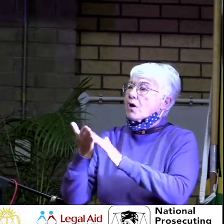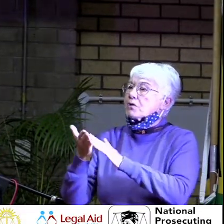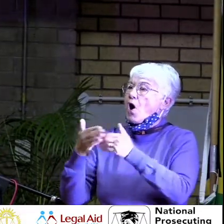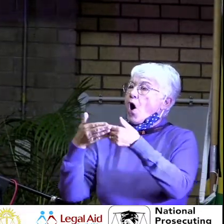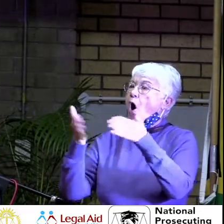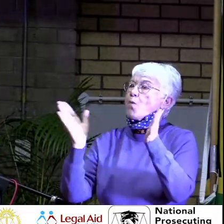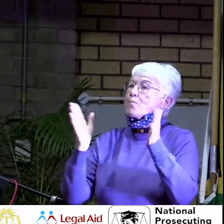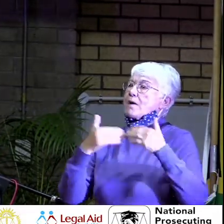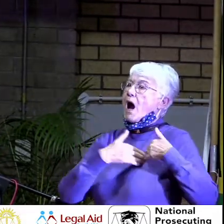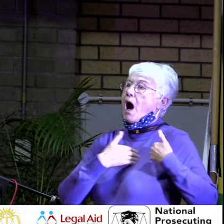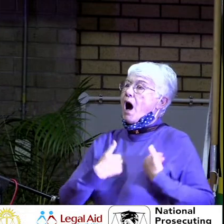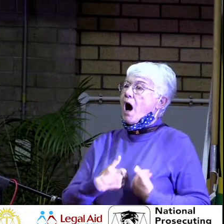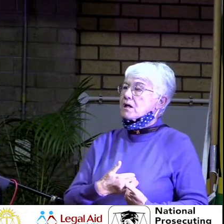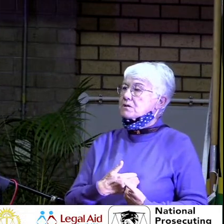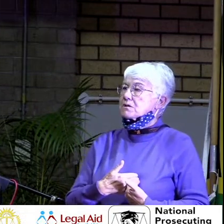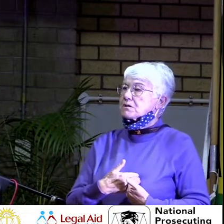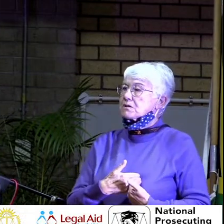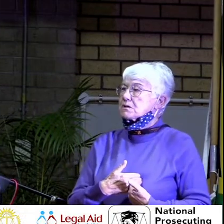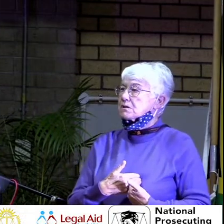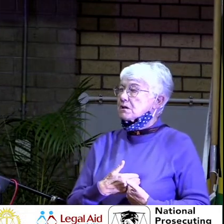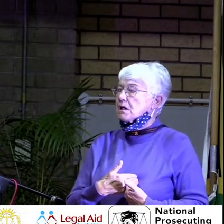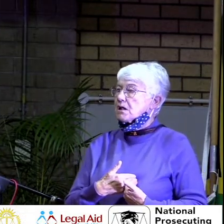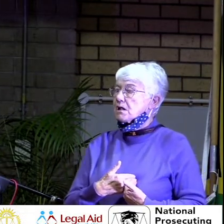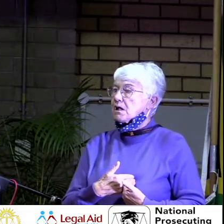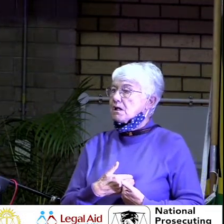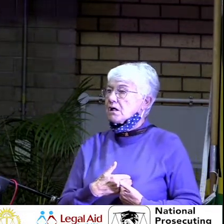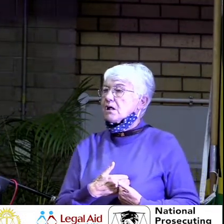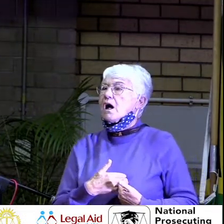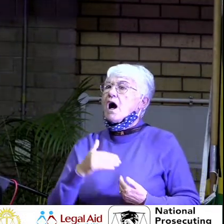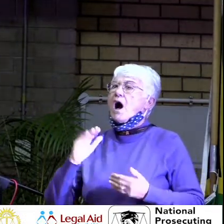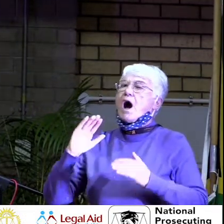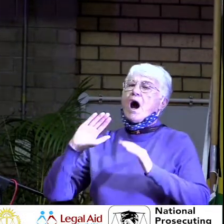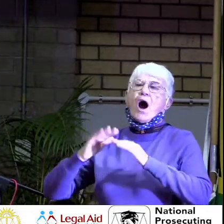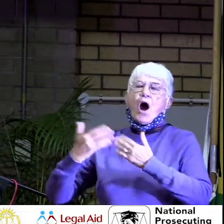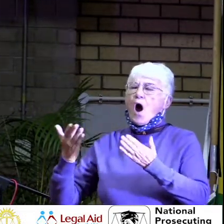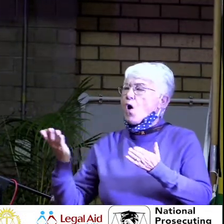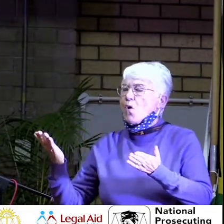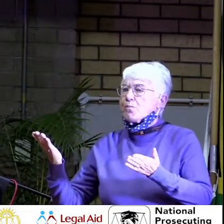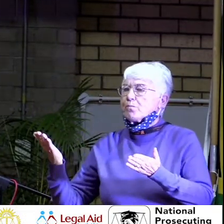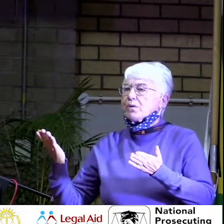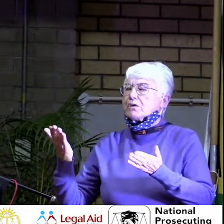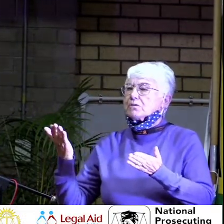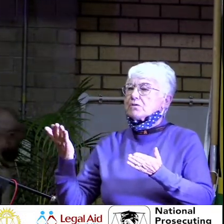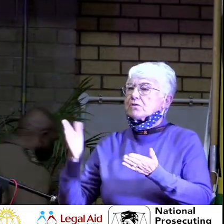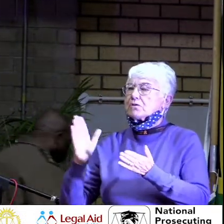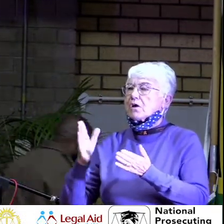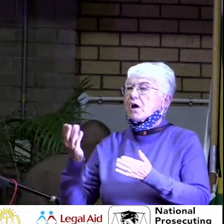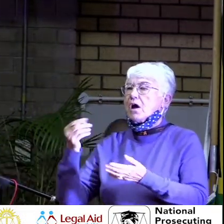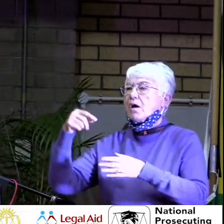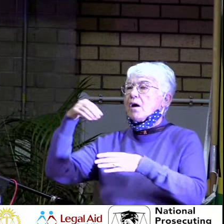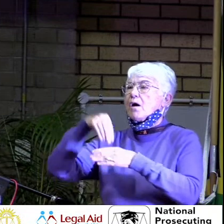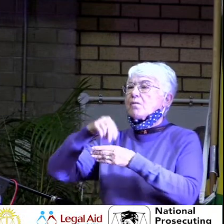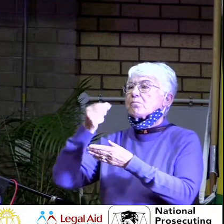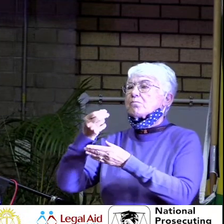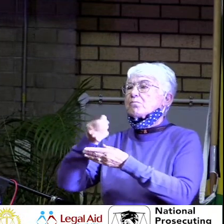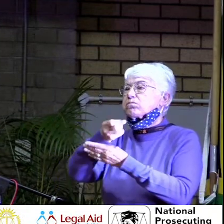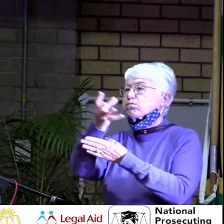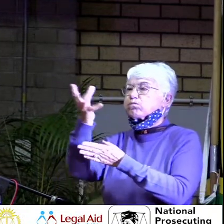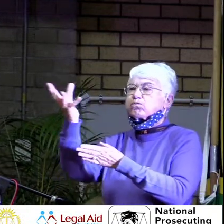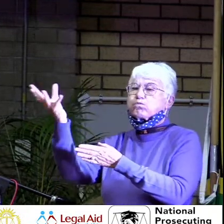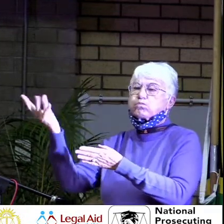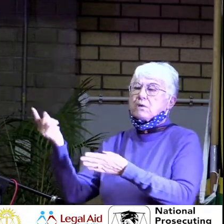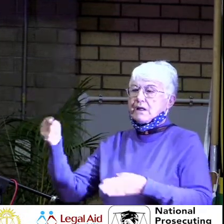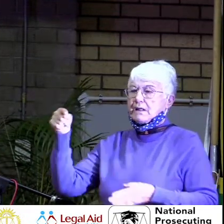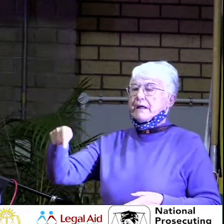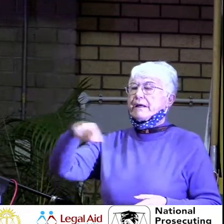hearts, open wallets to help one another. Delft, despite